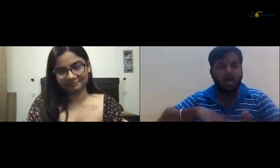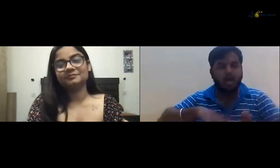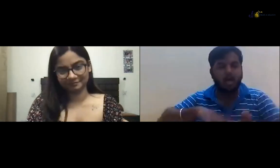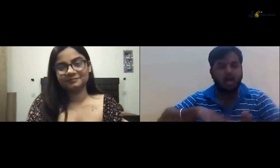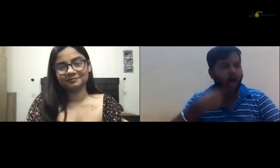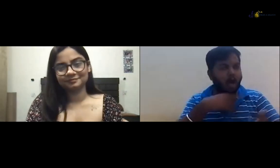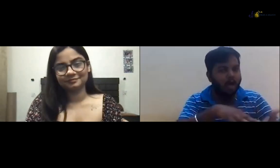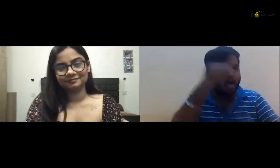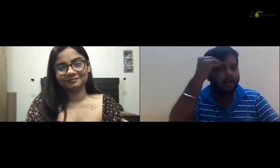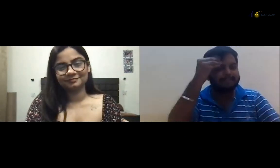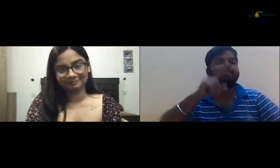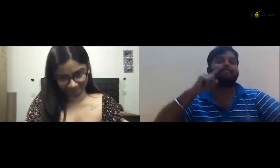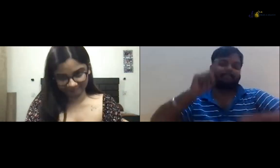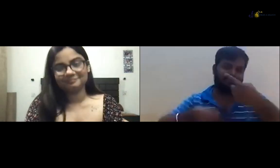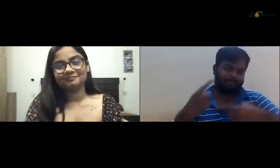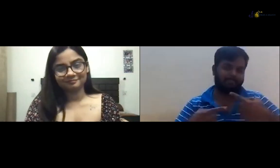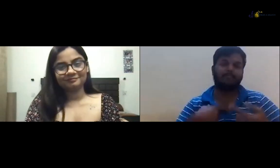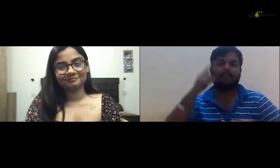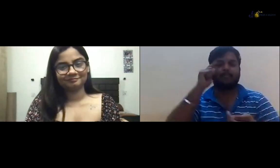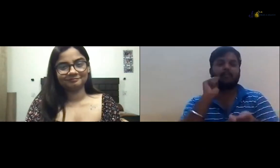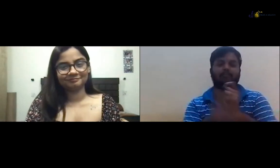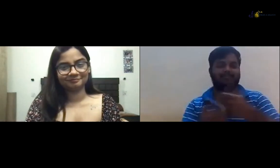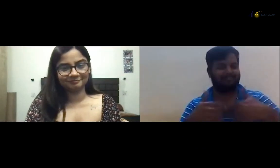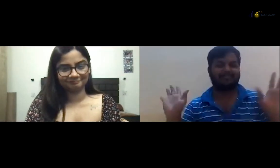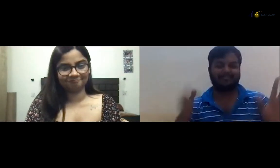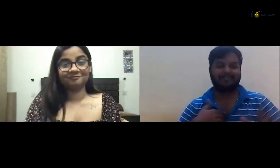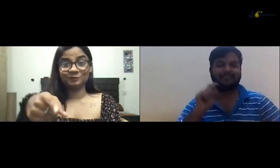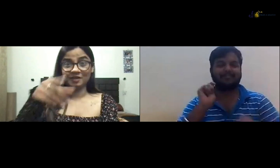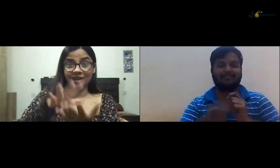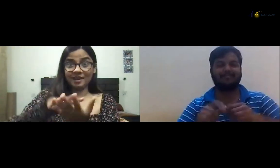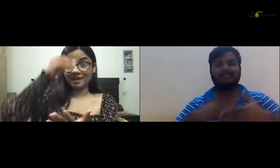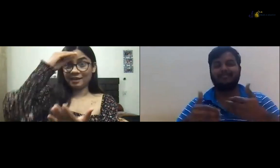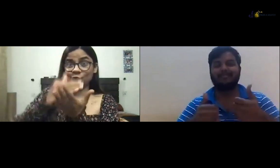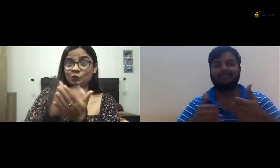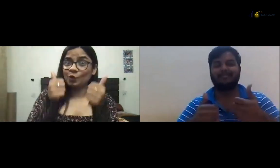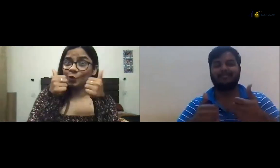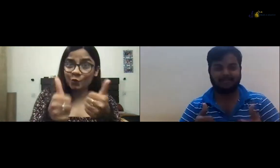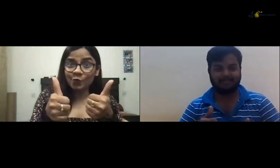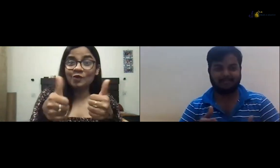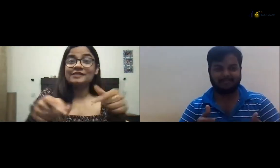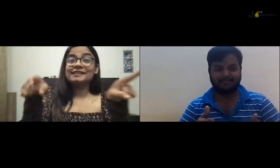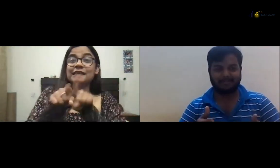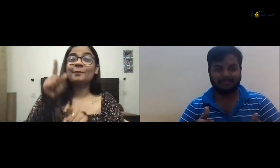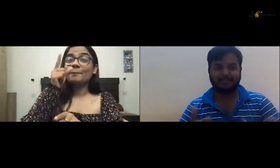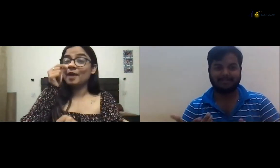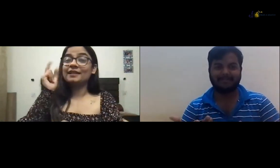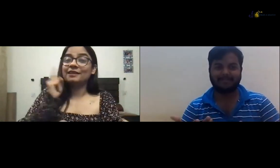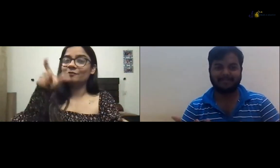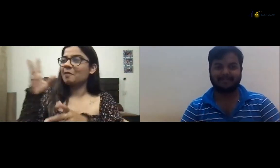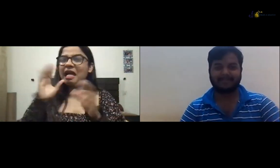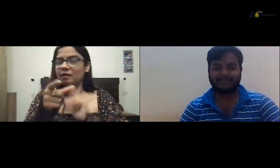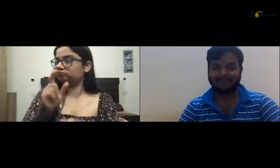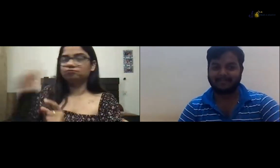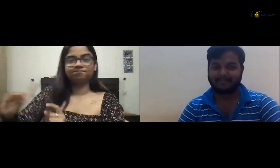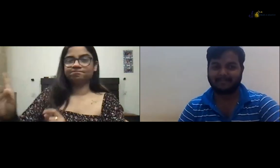can understand, but I was not aware about that. Then I learned, then I have to change, then I change myself. If you learn, that's good.